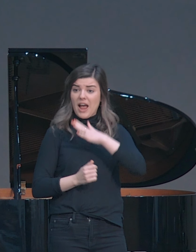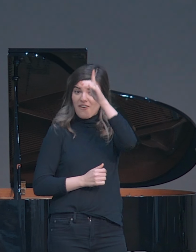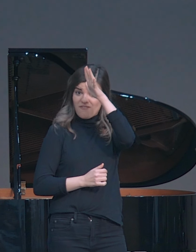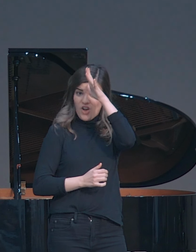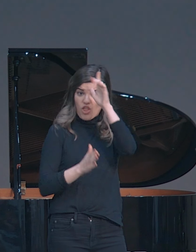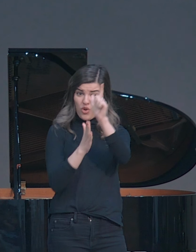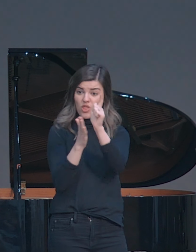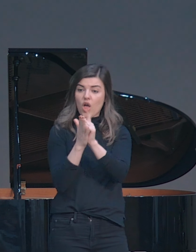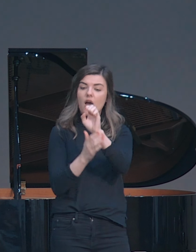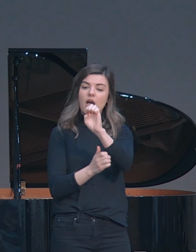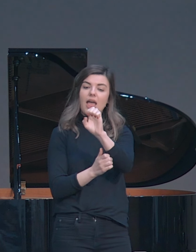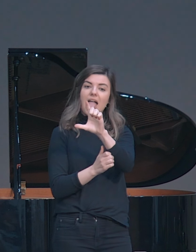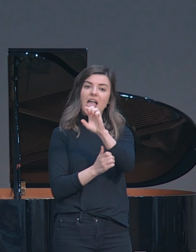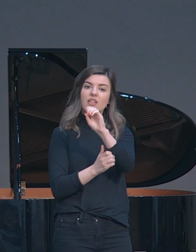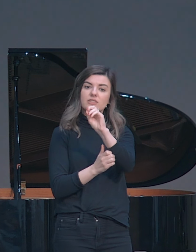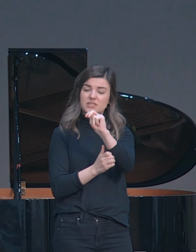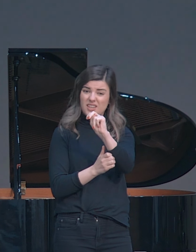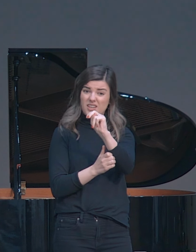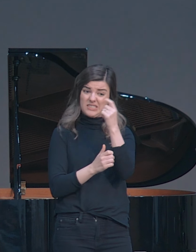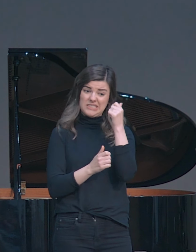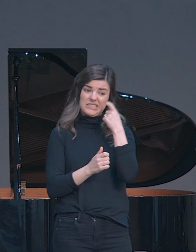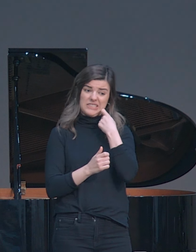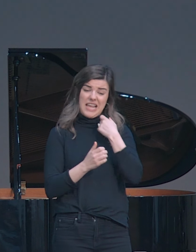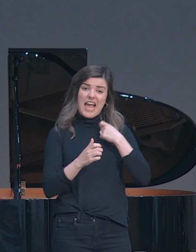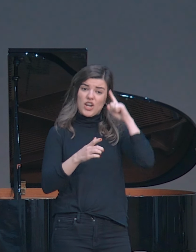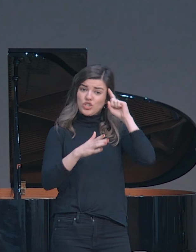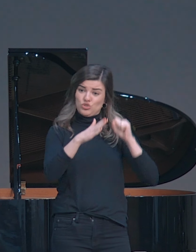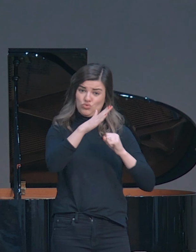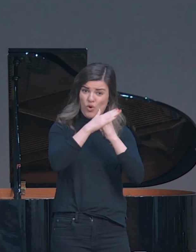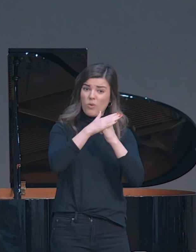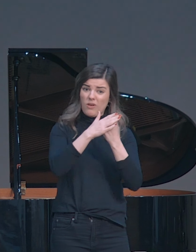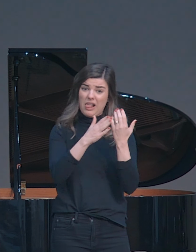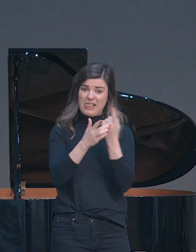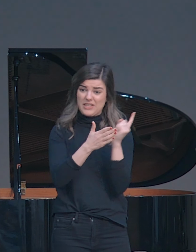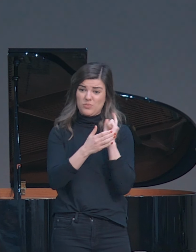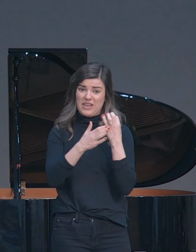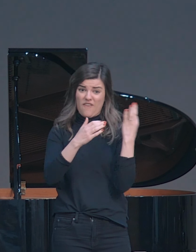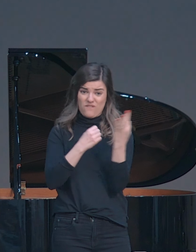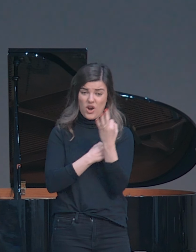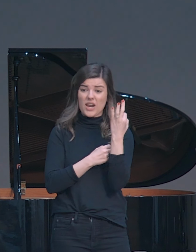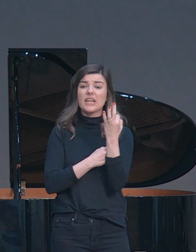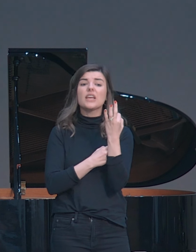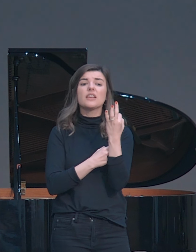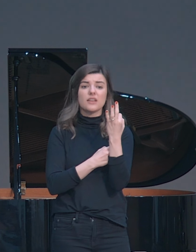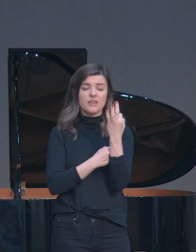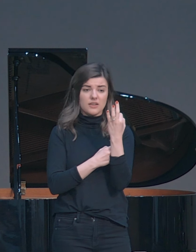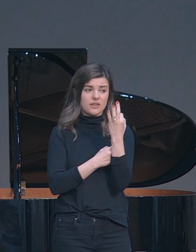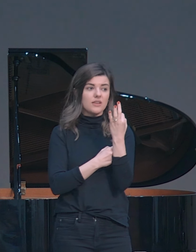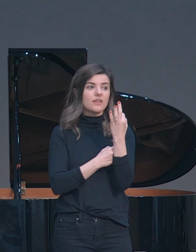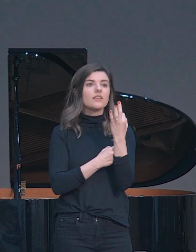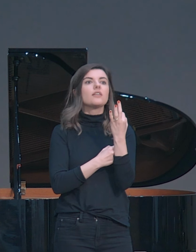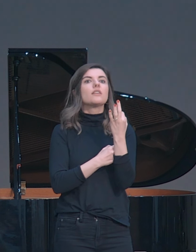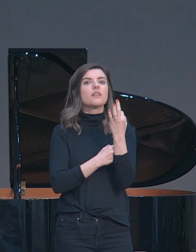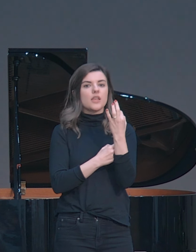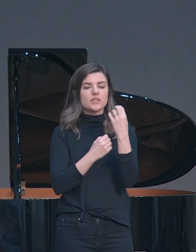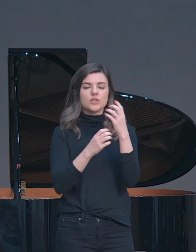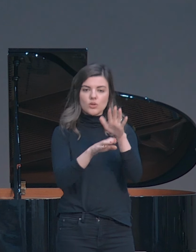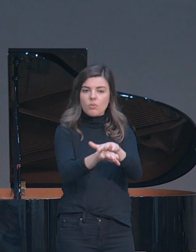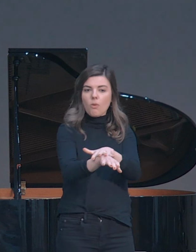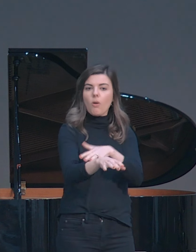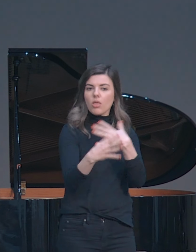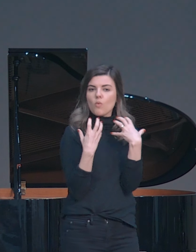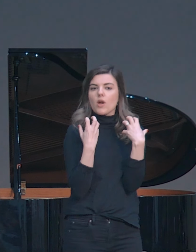father-in-law, Eldon Crenshaw, who had a stroke last Friday and is on the road to recovery.